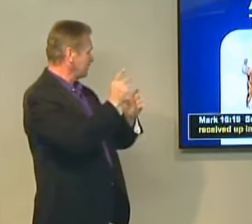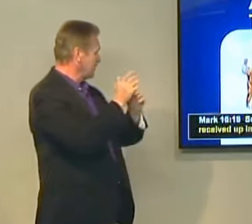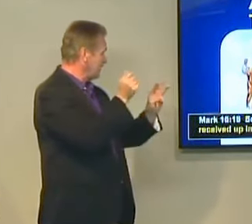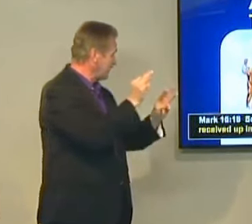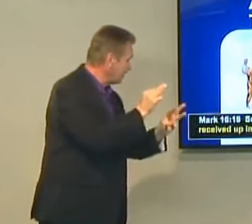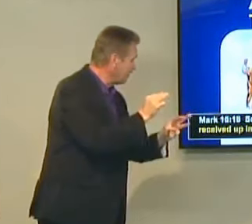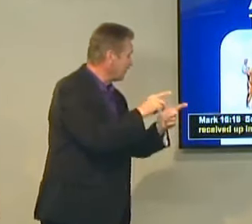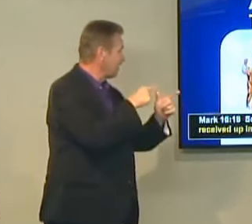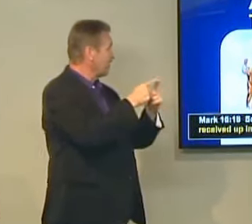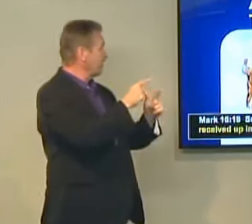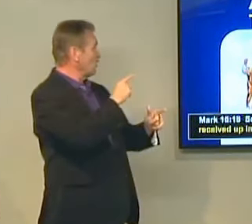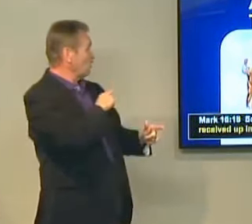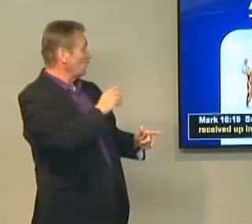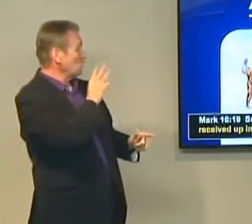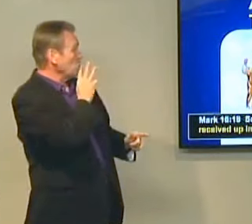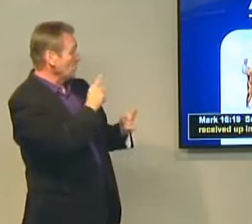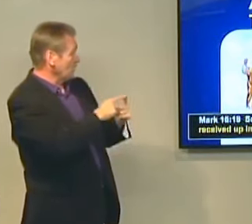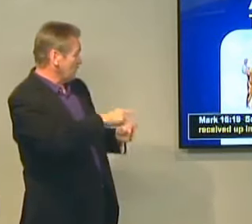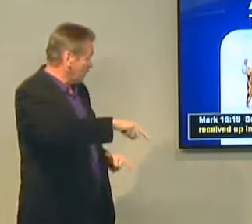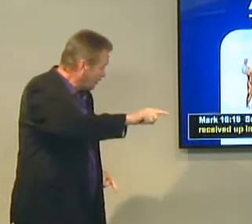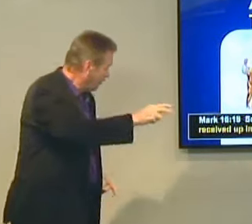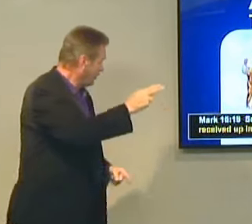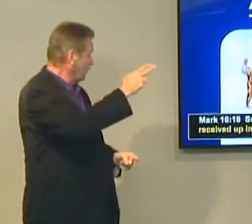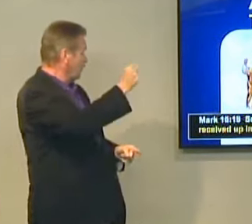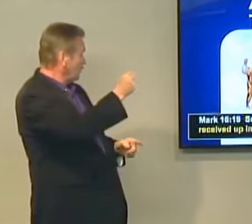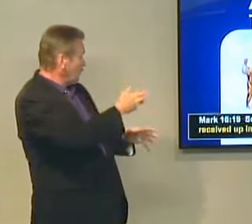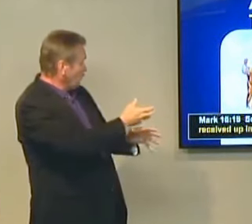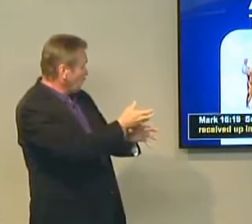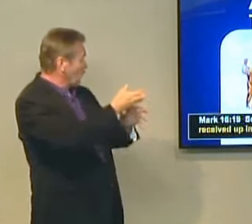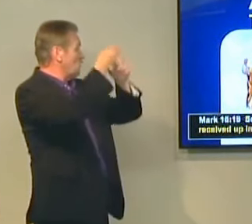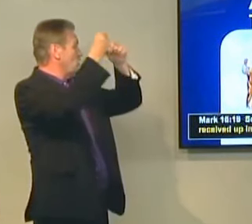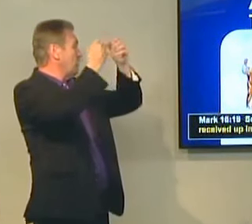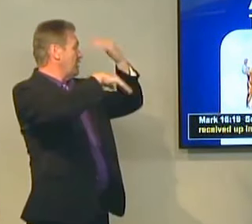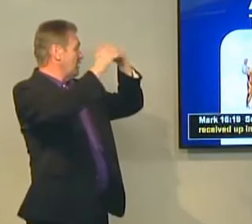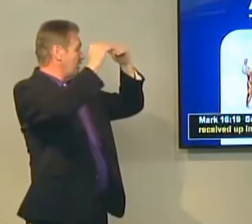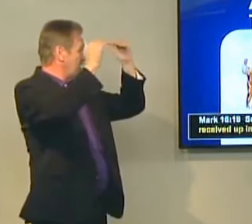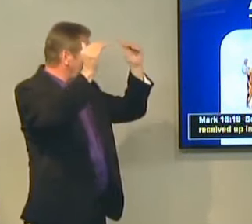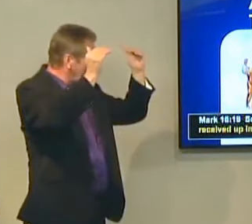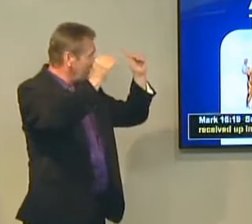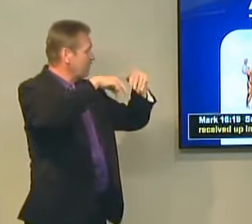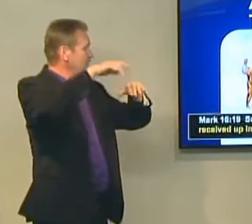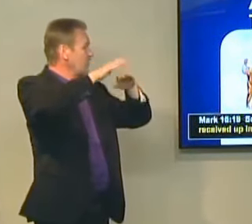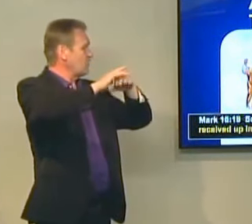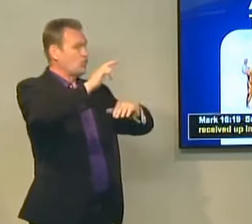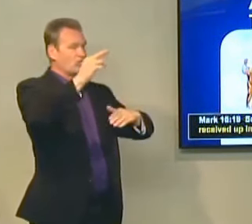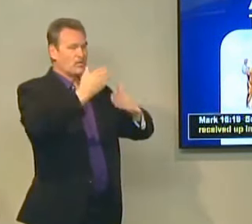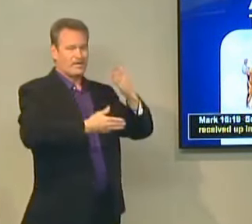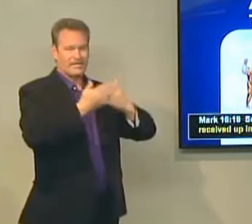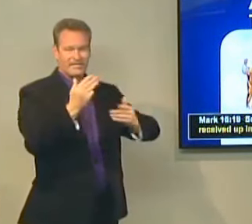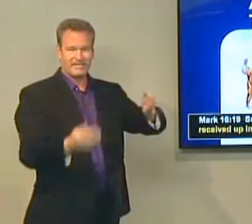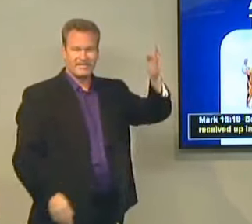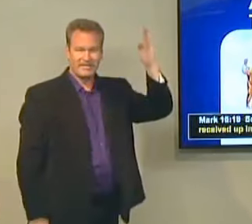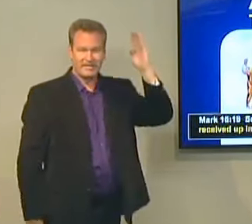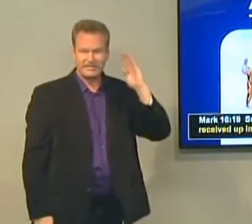So it says in Mark. 1619. says. So then. After the Lord. Had spoken. them. He was received. Up into heaven.